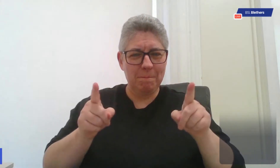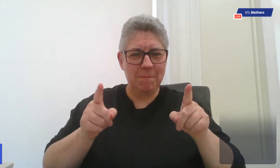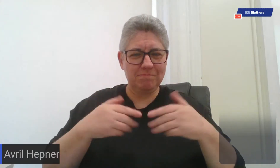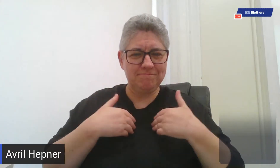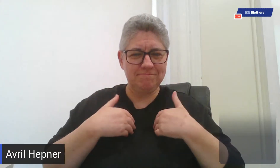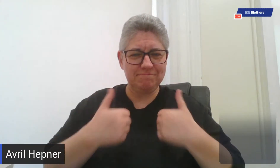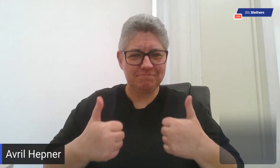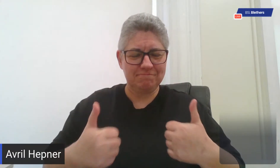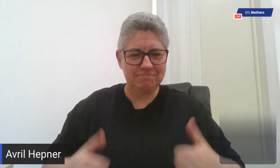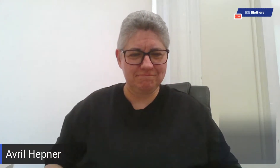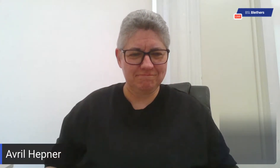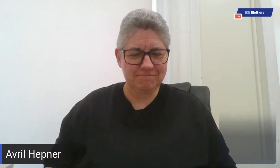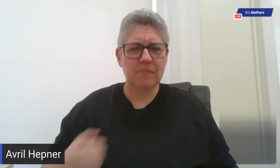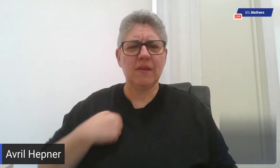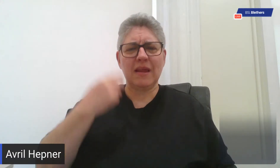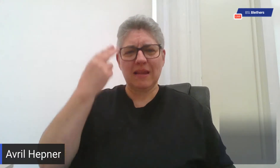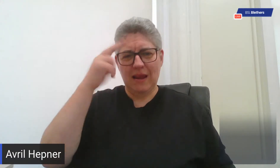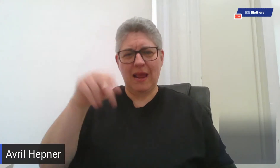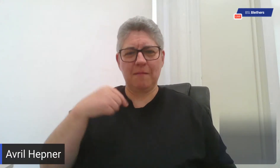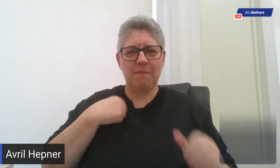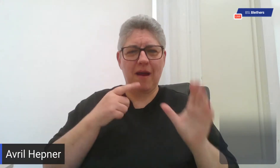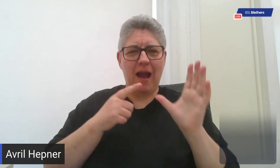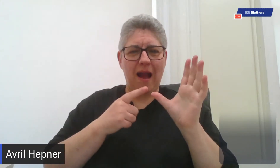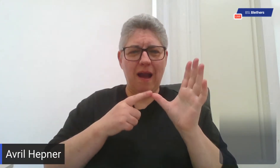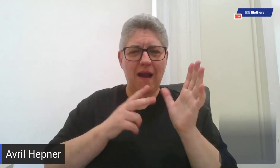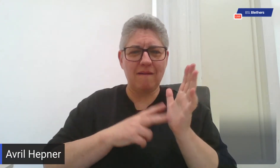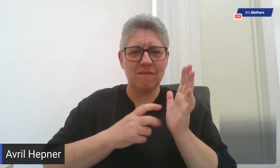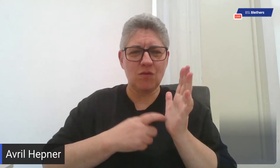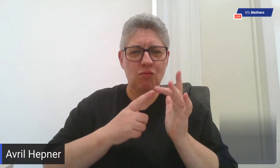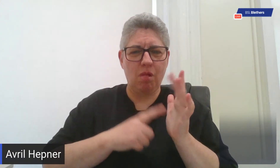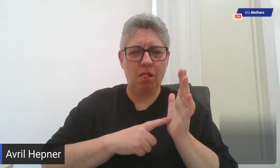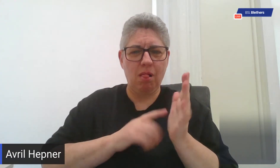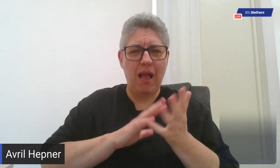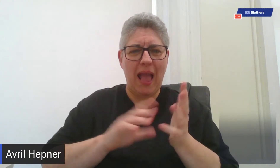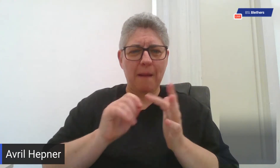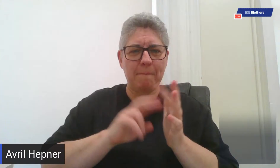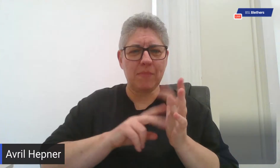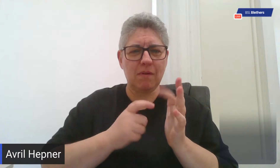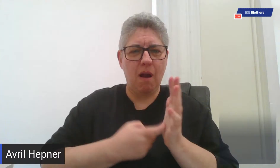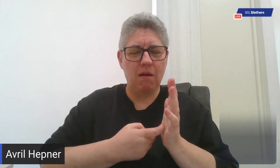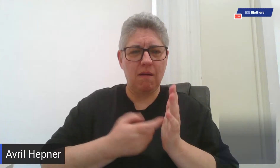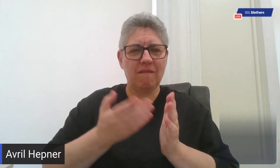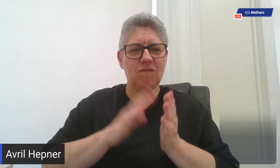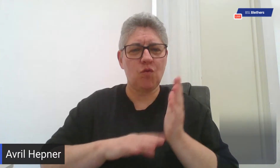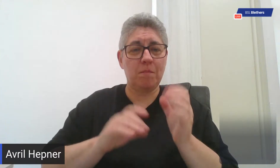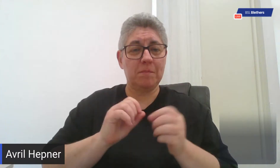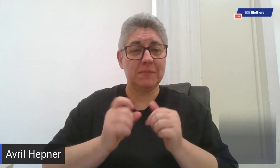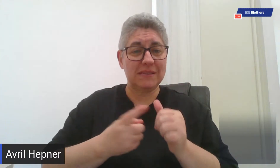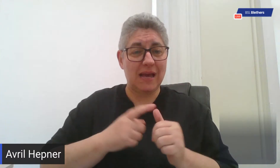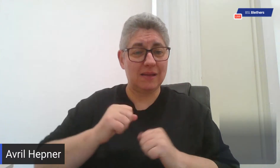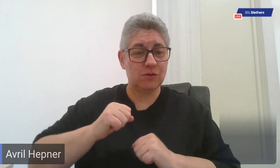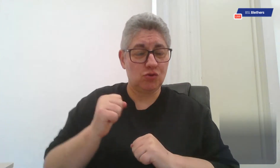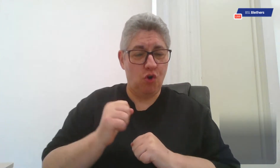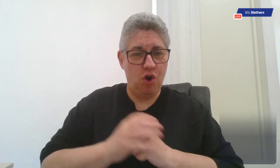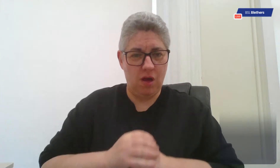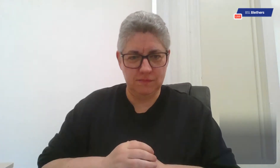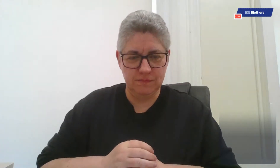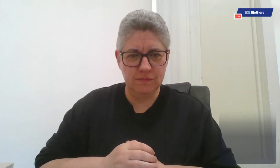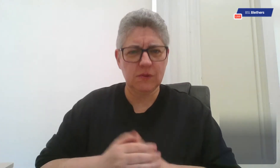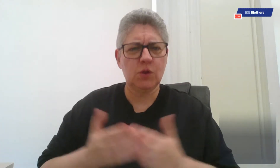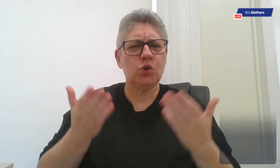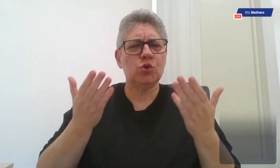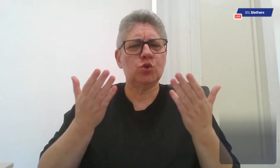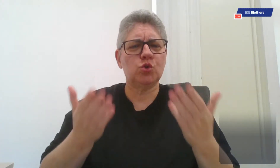Well, hello there. I hope everyone is well. I'm Avril Hepner from